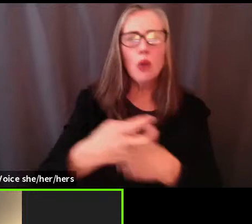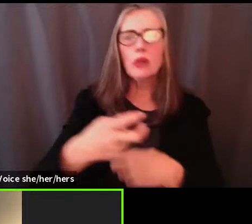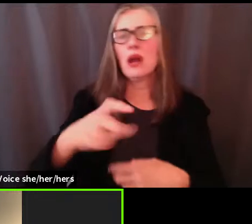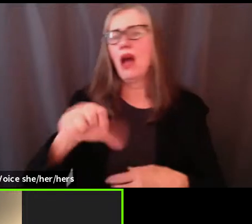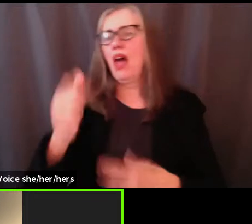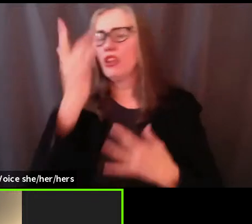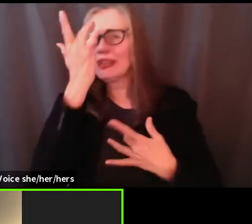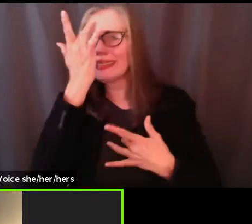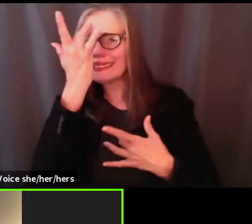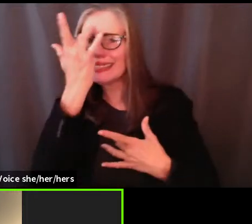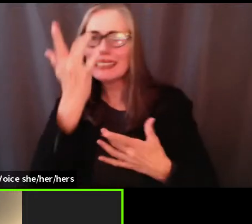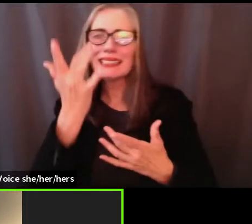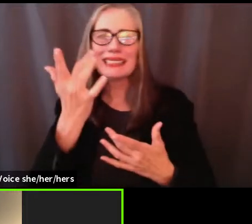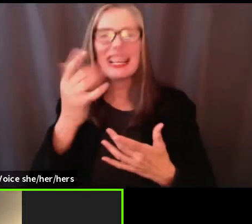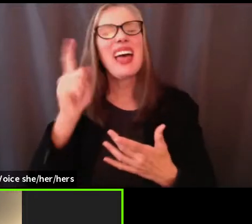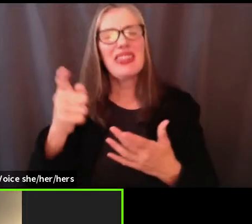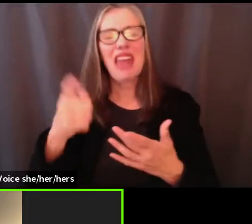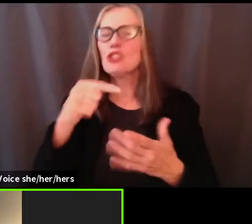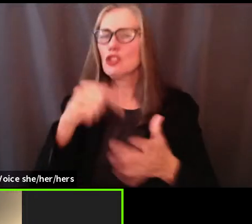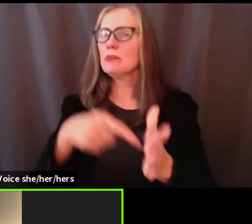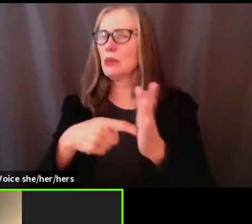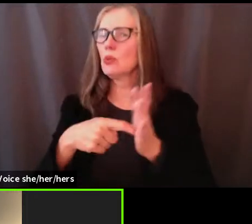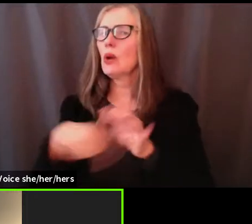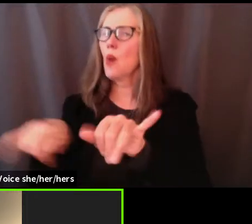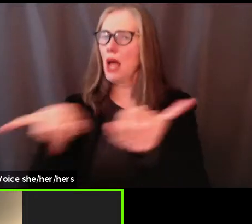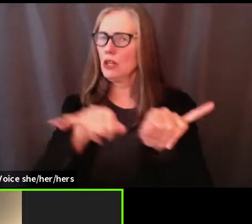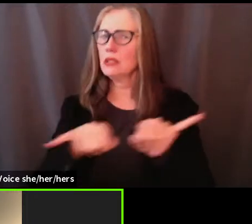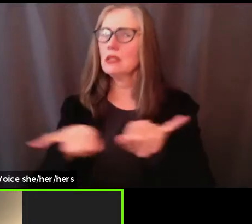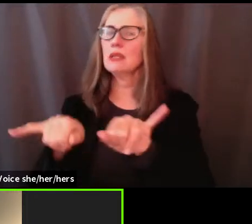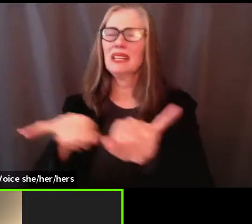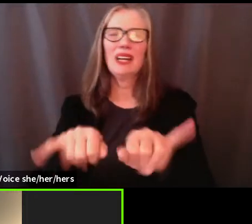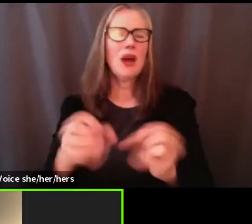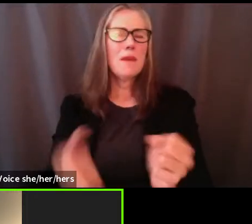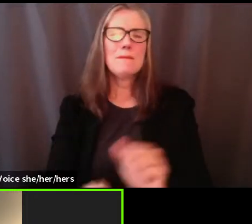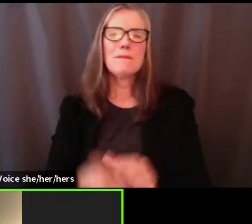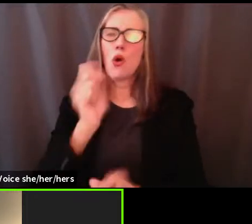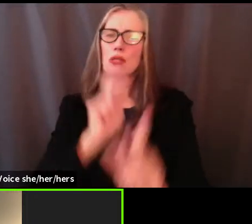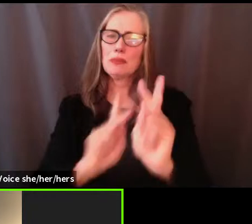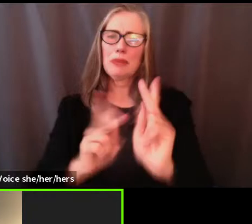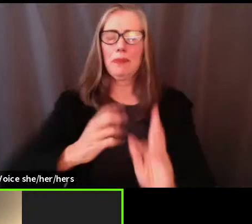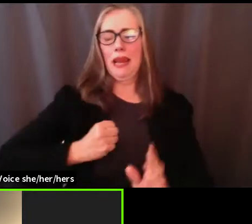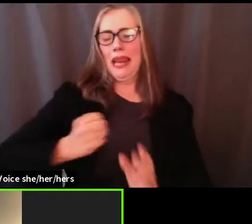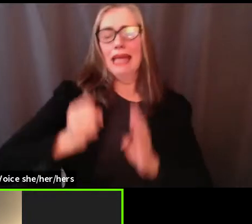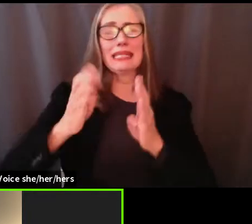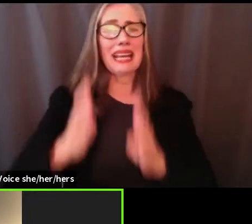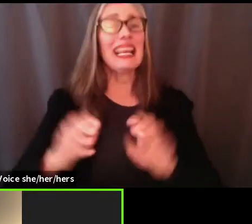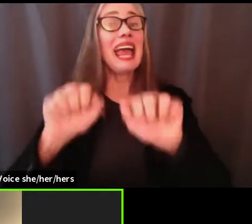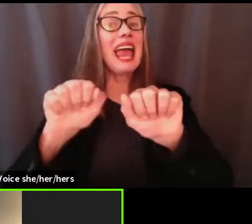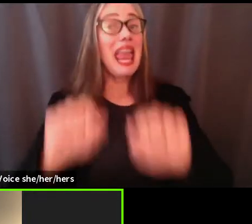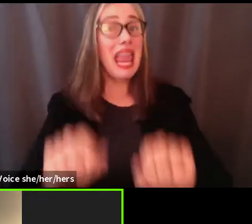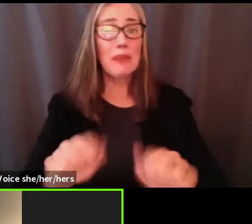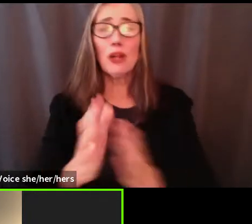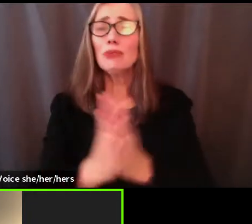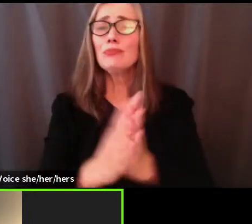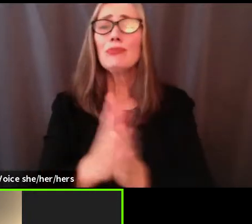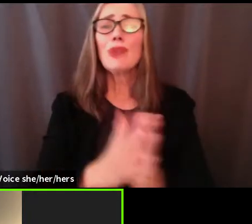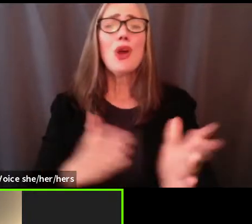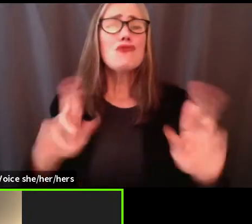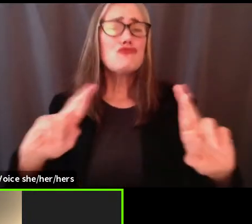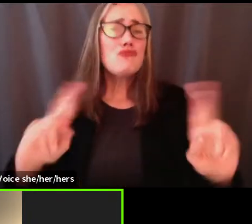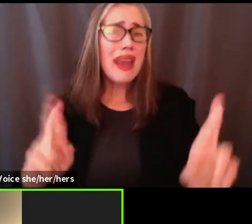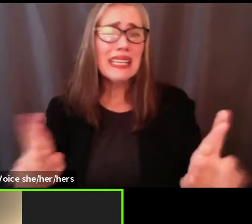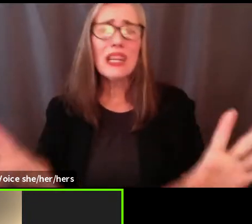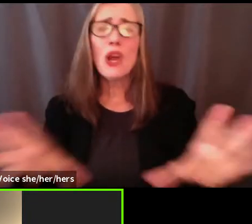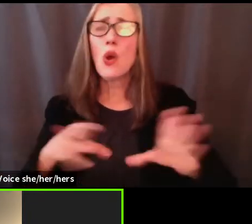believe that should be the standard in this case. When we have the vast majority of delegates who are able, willing, and ready to get that,